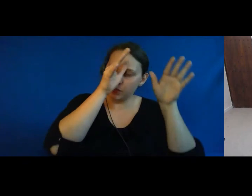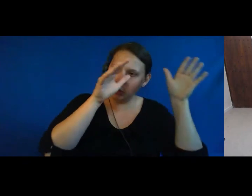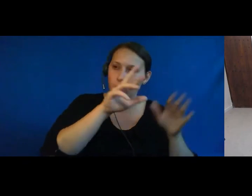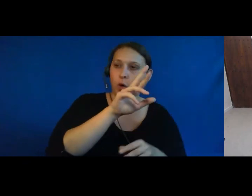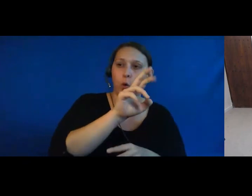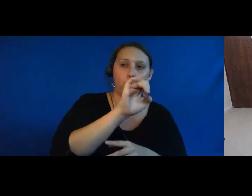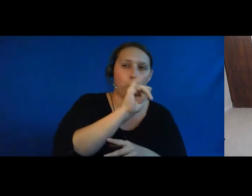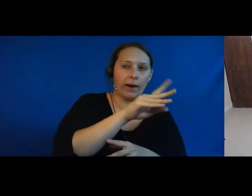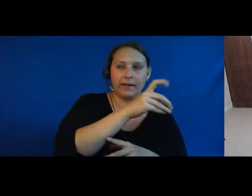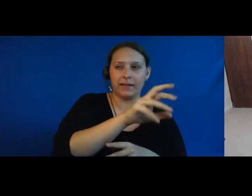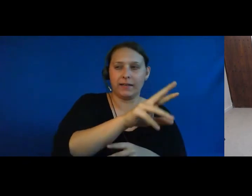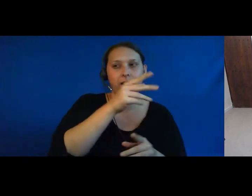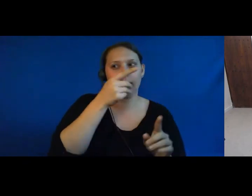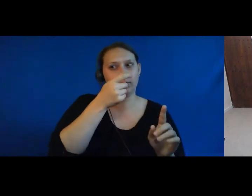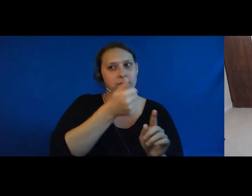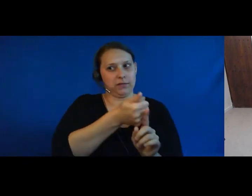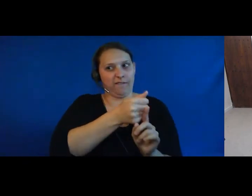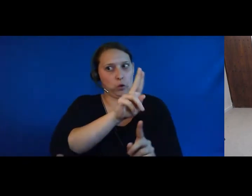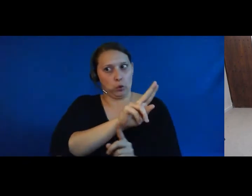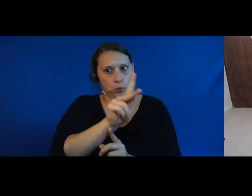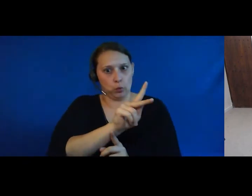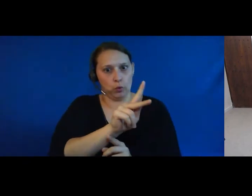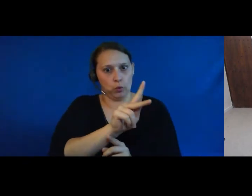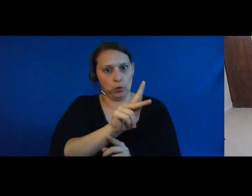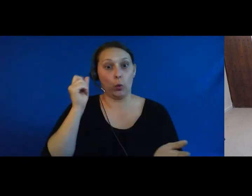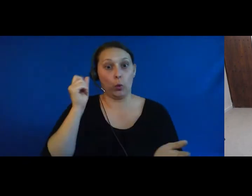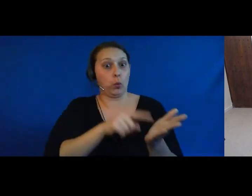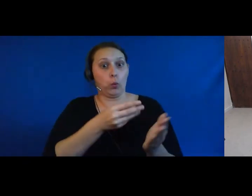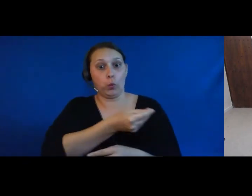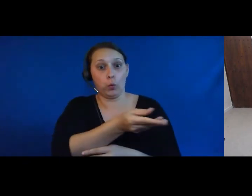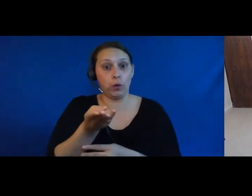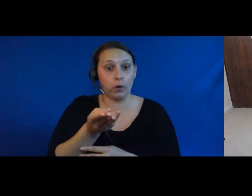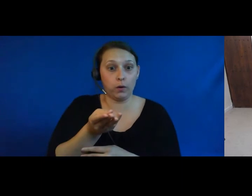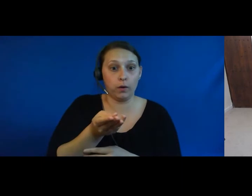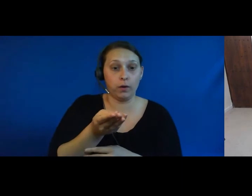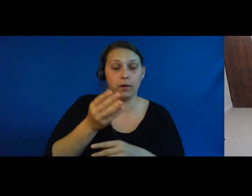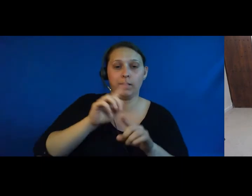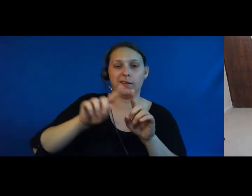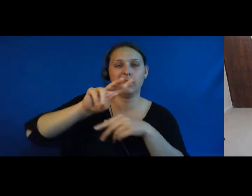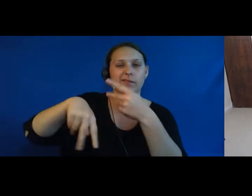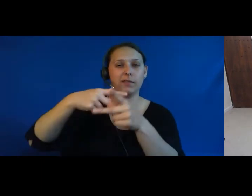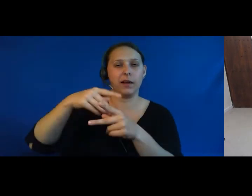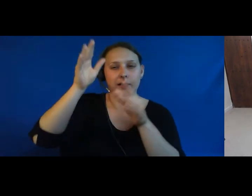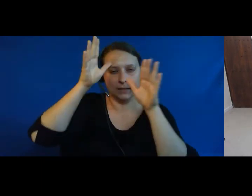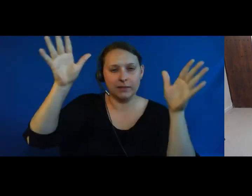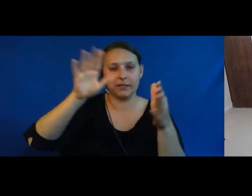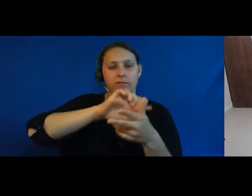deer. And we have spotted this year a couple of muntjac deer, which are non-native.